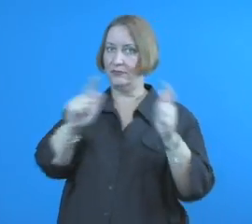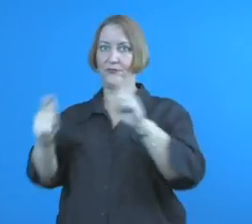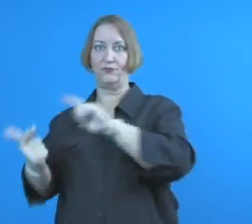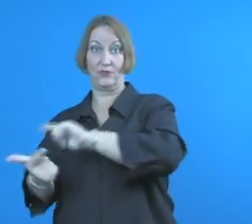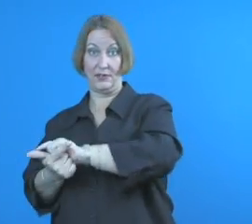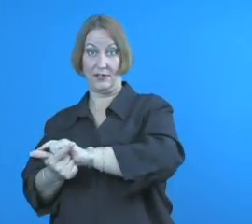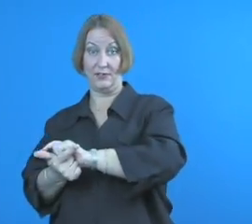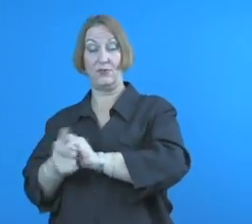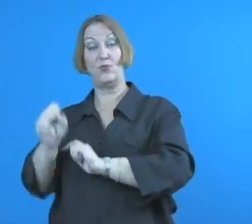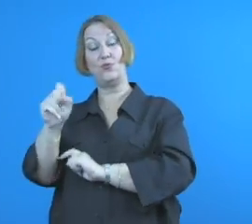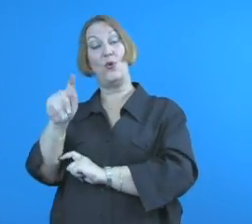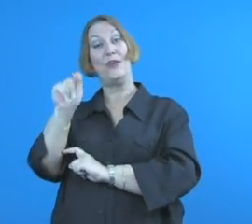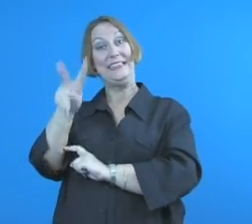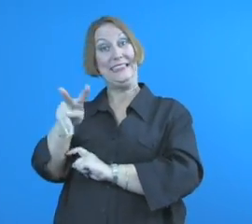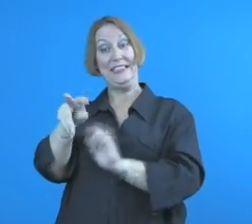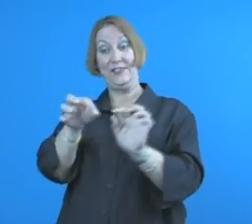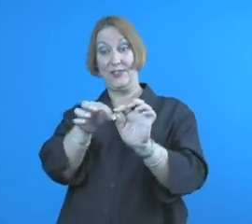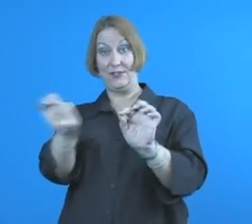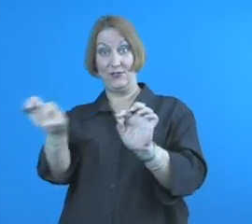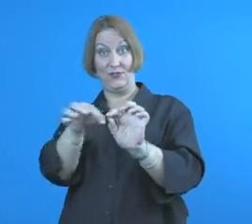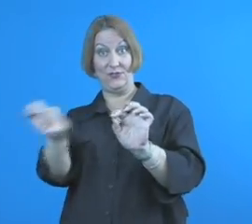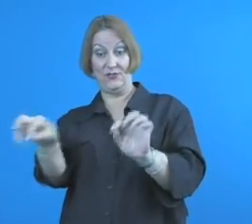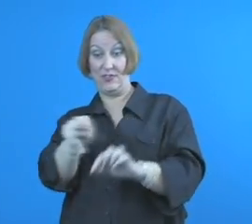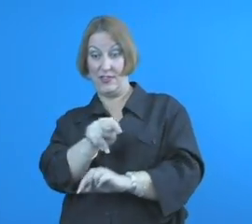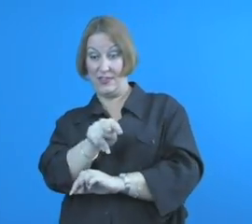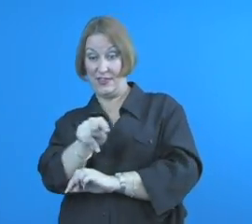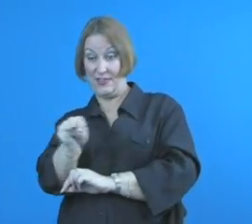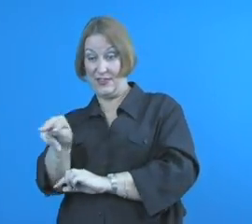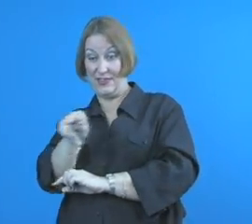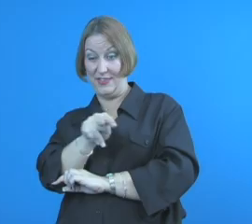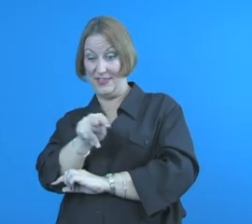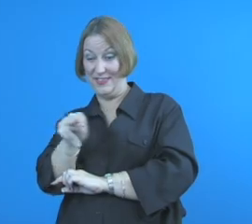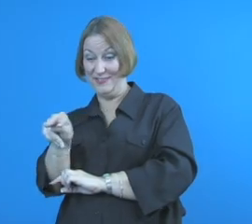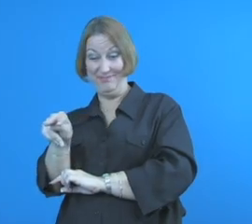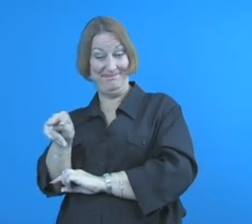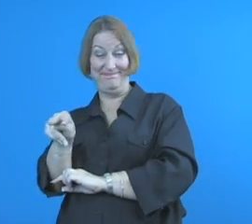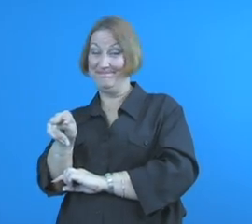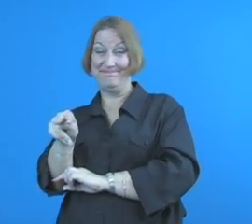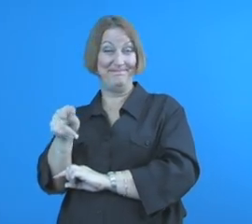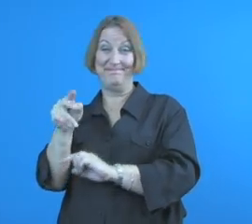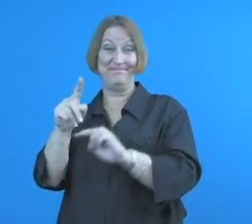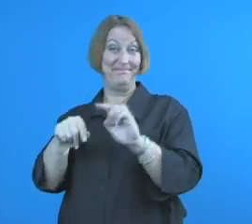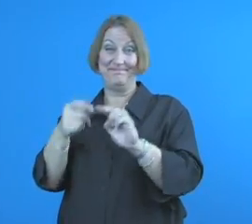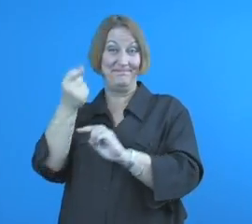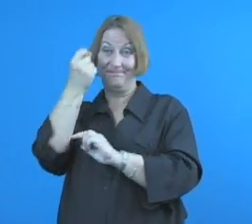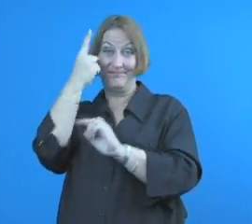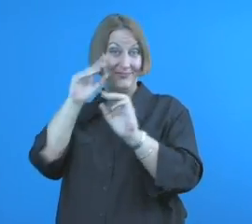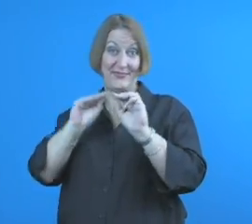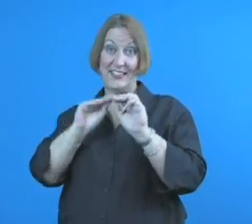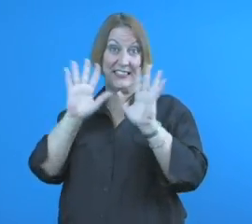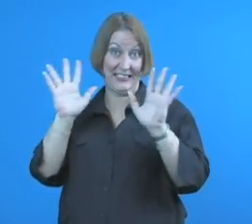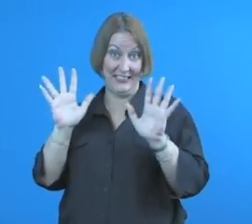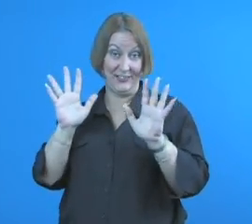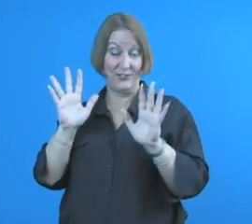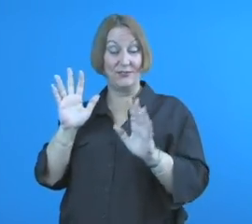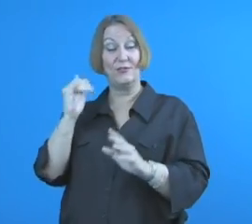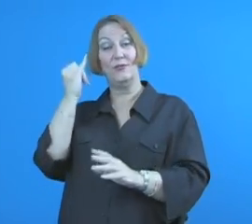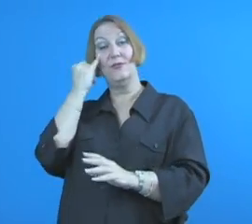when authorities or the media issue an urgent warning about an unfolding emergency, weather, emergency alert, via a